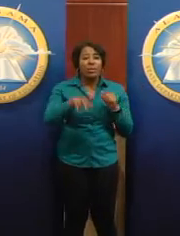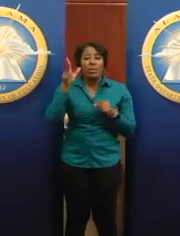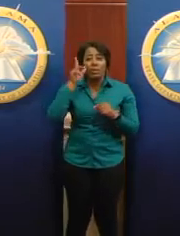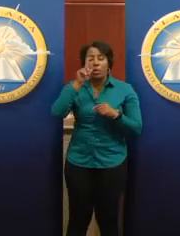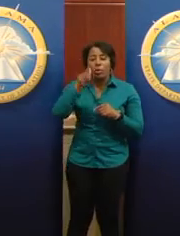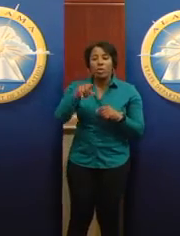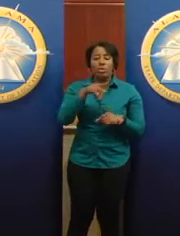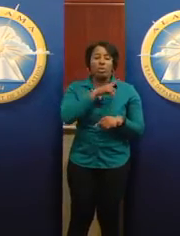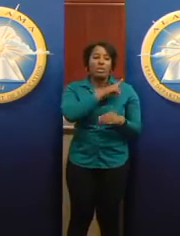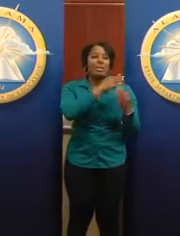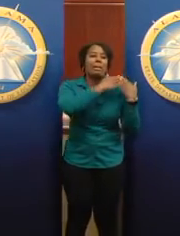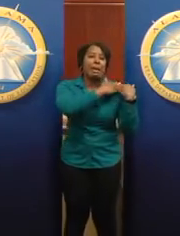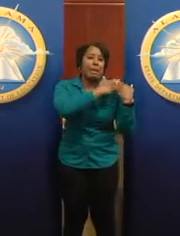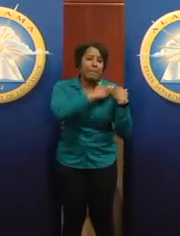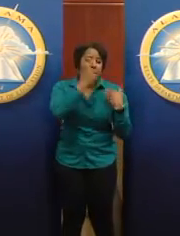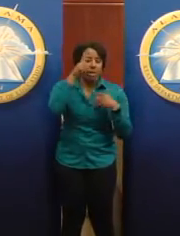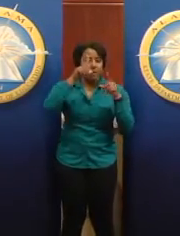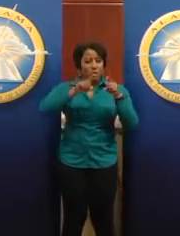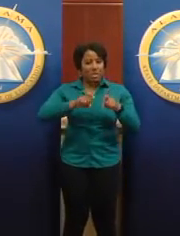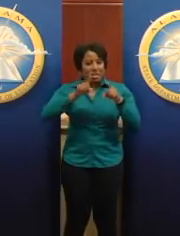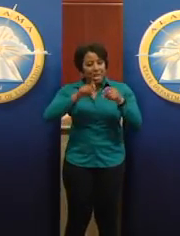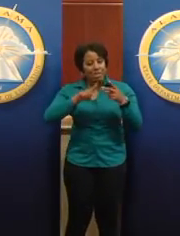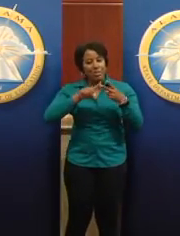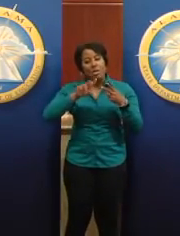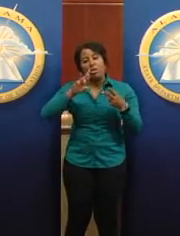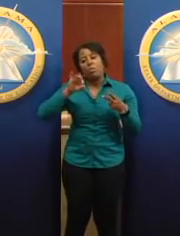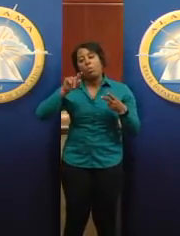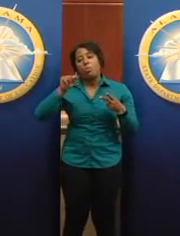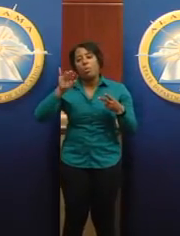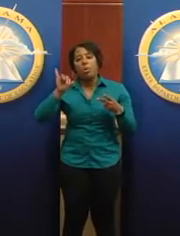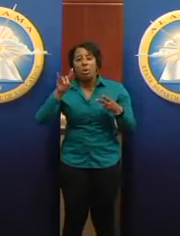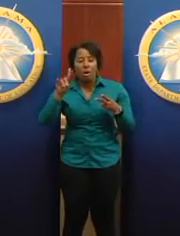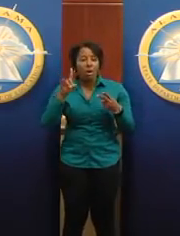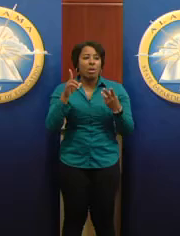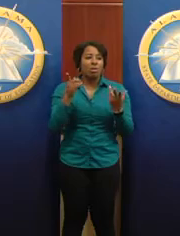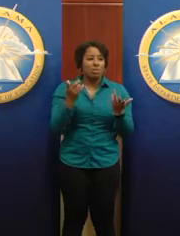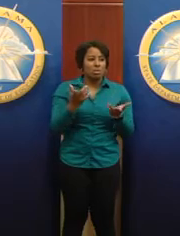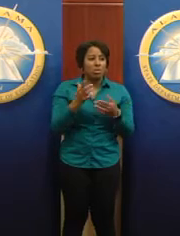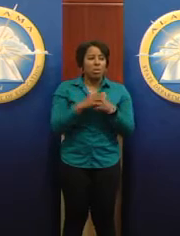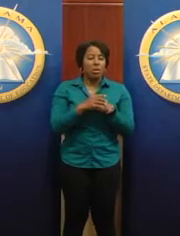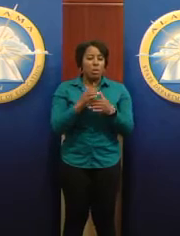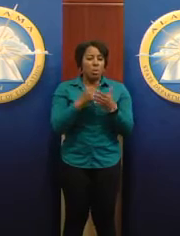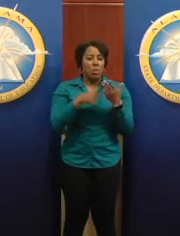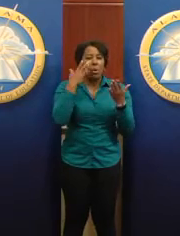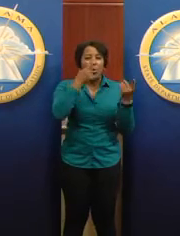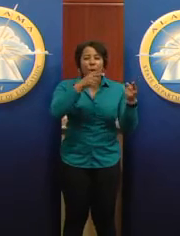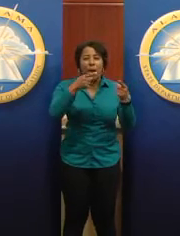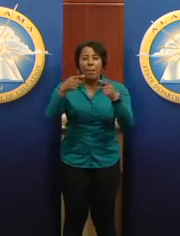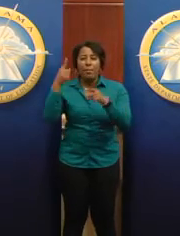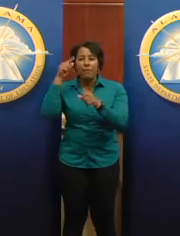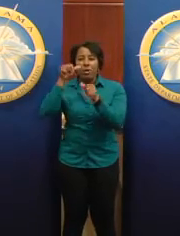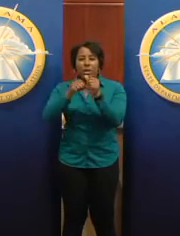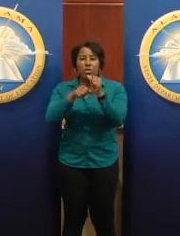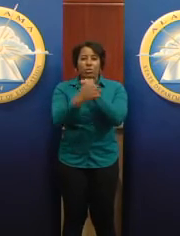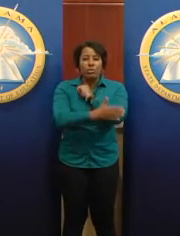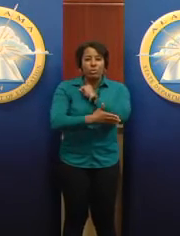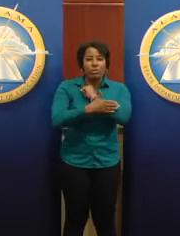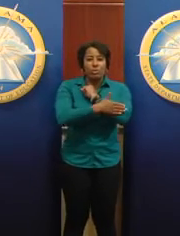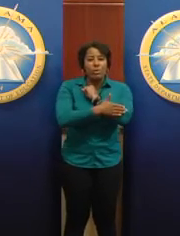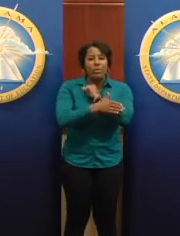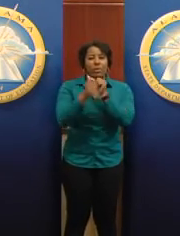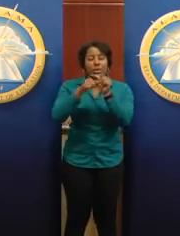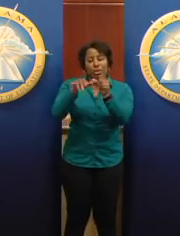about accountability, assessment, report cards, and those kind of things, and how those will happen from school district to school district. So first of